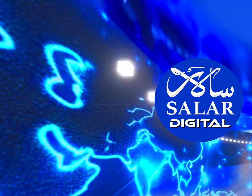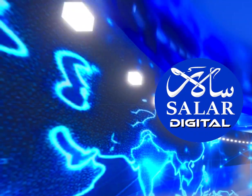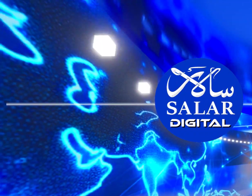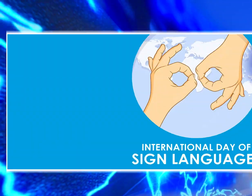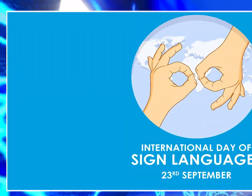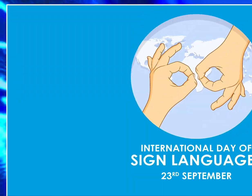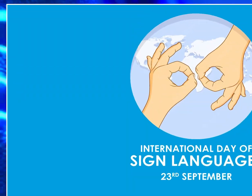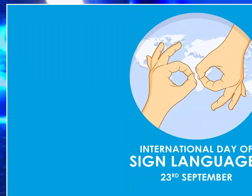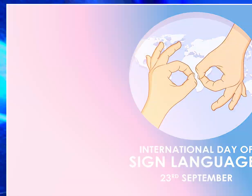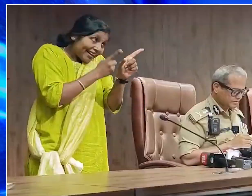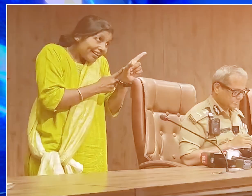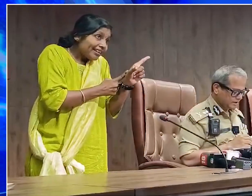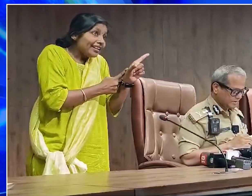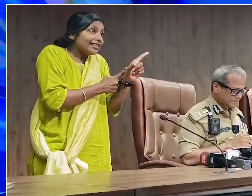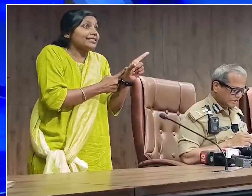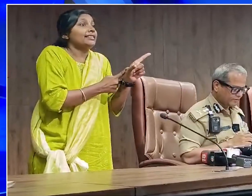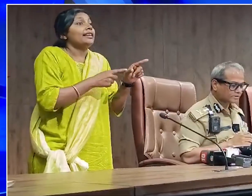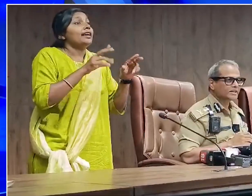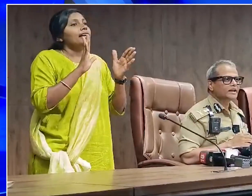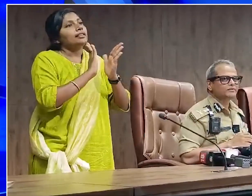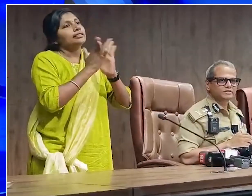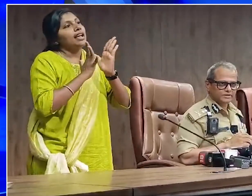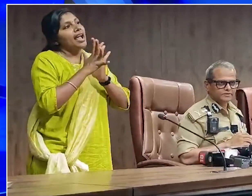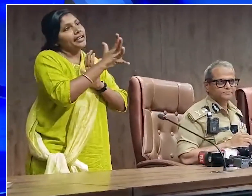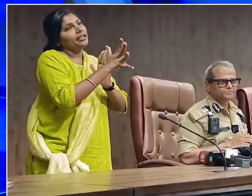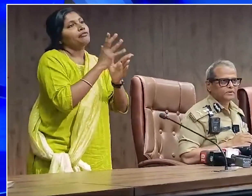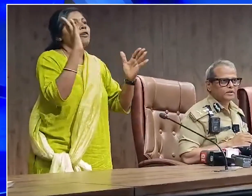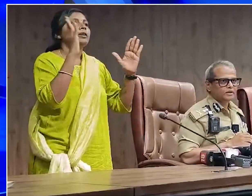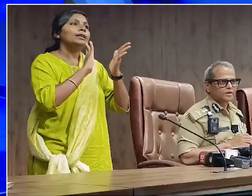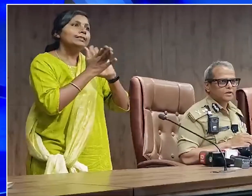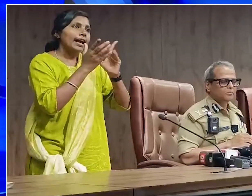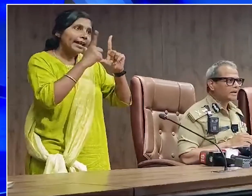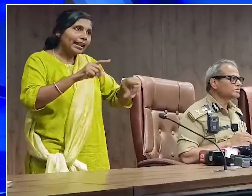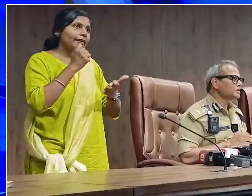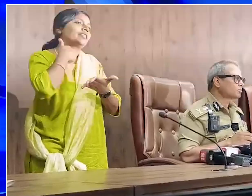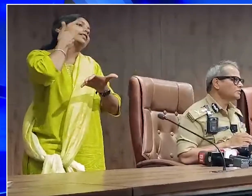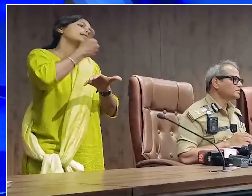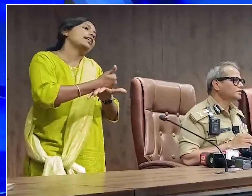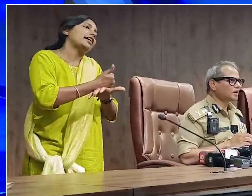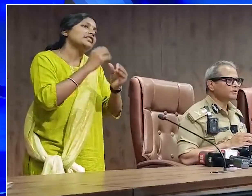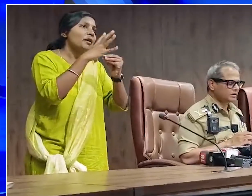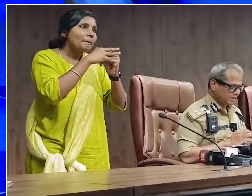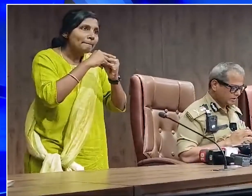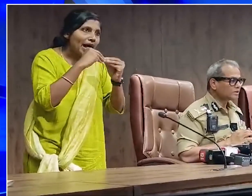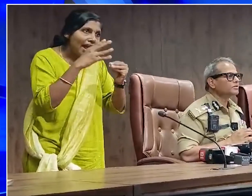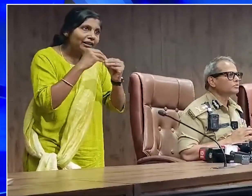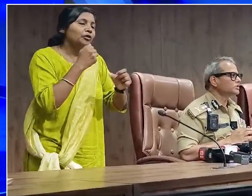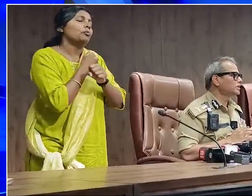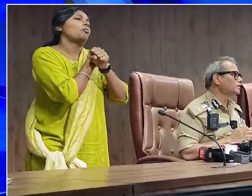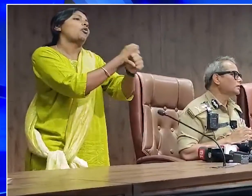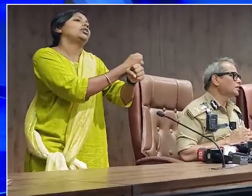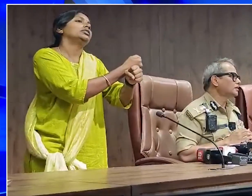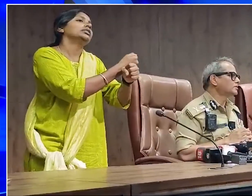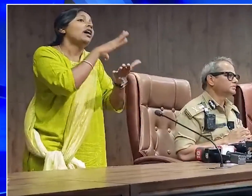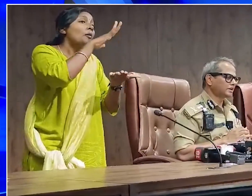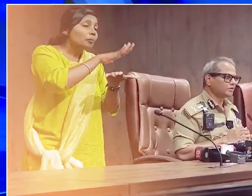On International Sign Language Day, Bengaluru City Police Commissioner B. Dayananda's weekly press conference was translated into sign